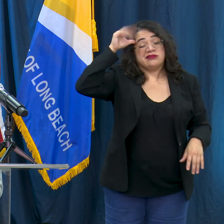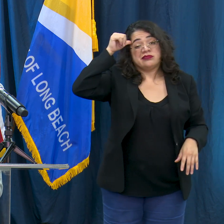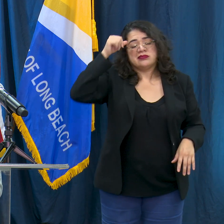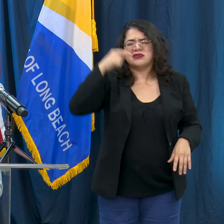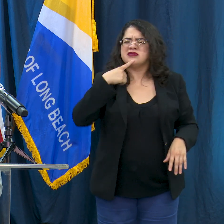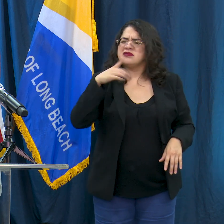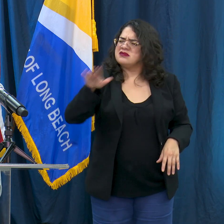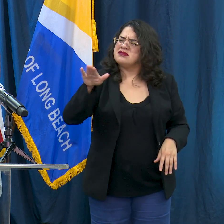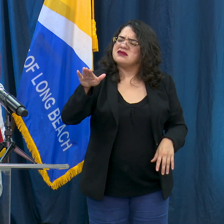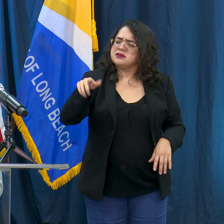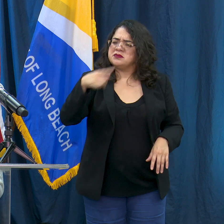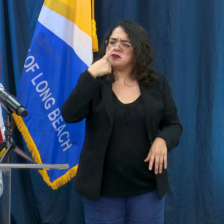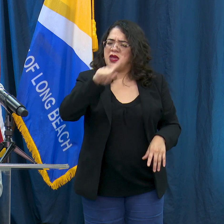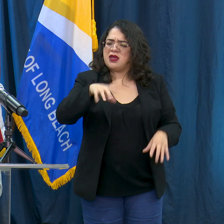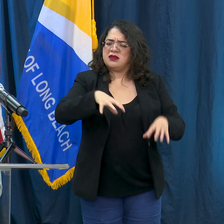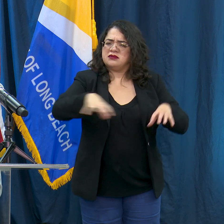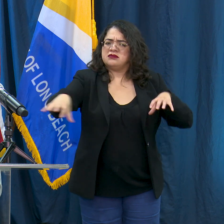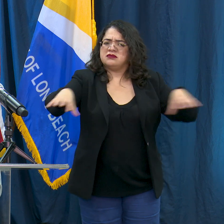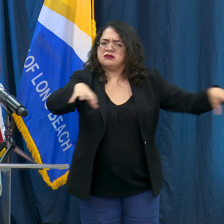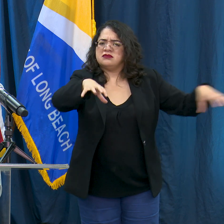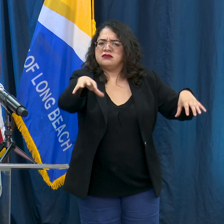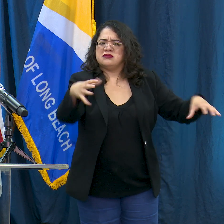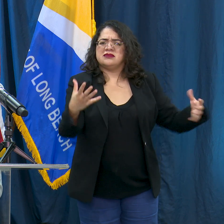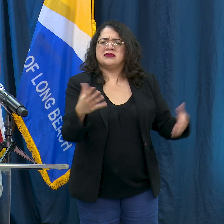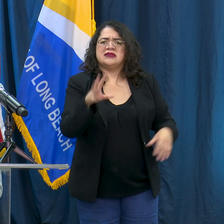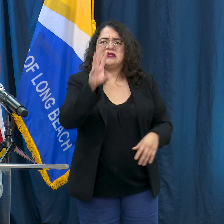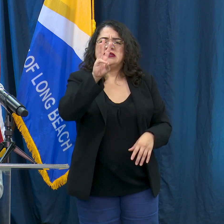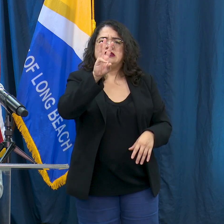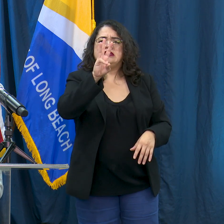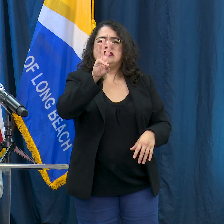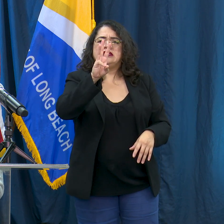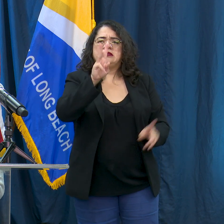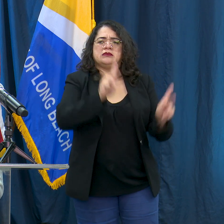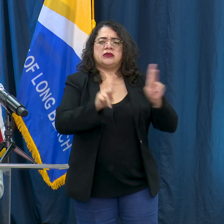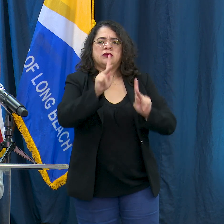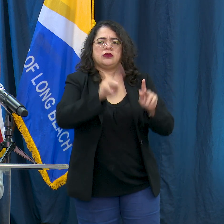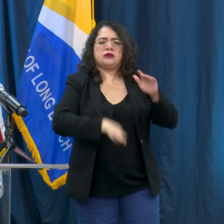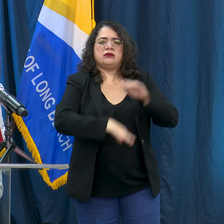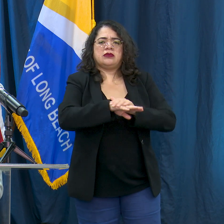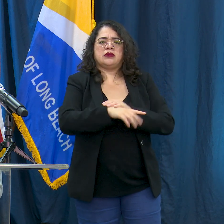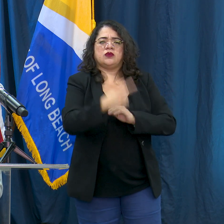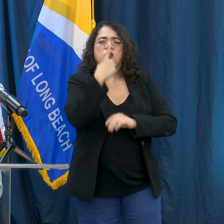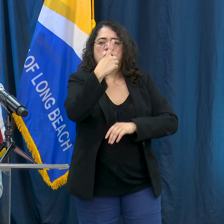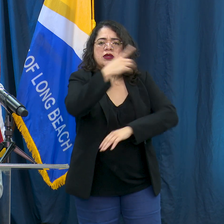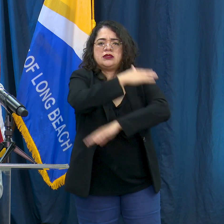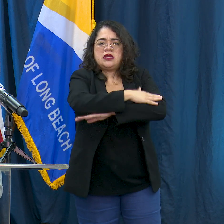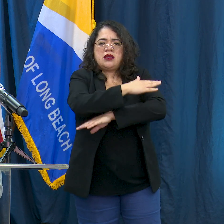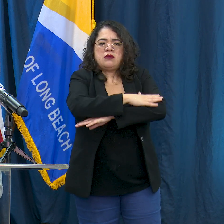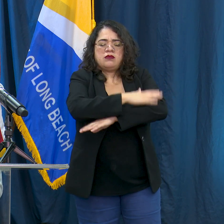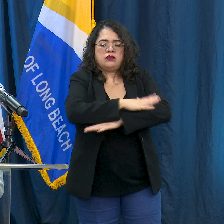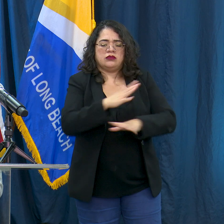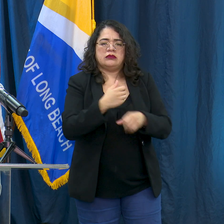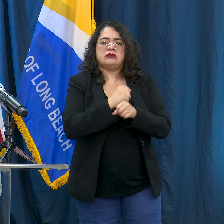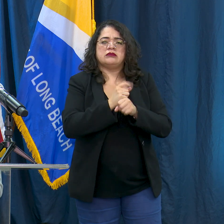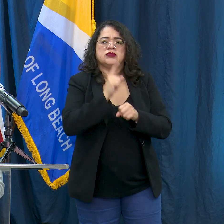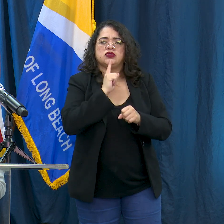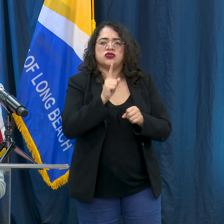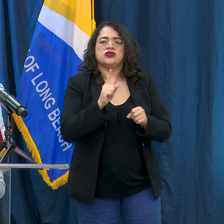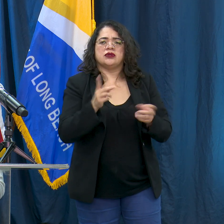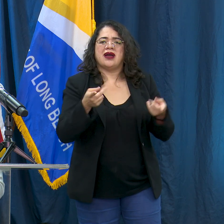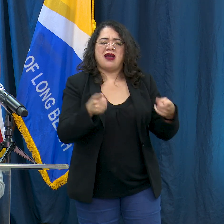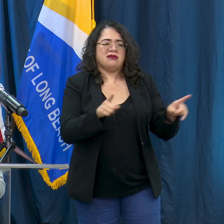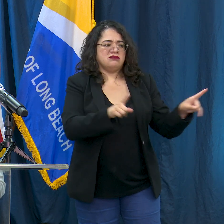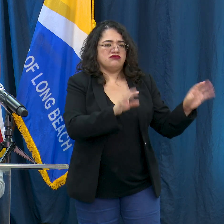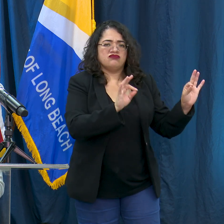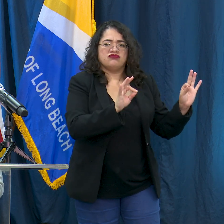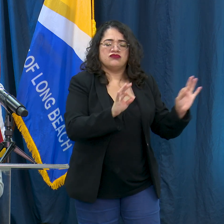that happens, or, that's a maximum of 6 people at a table. So let's make sure that that's actually occurring. So for all the different